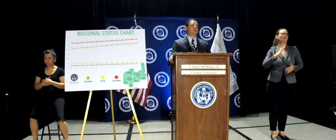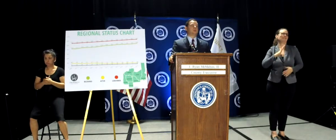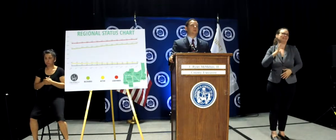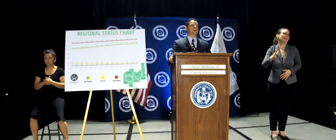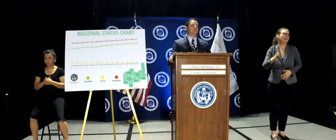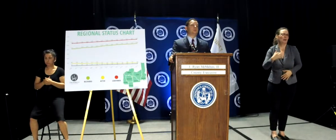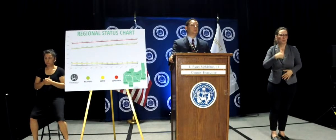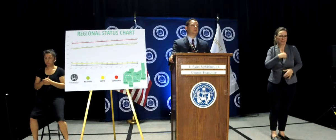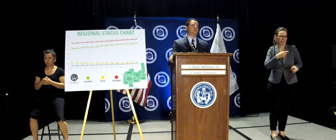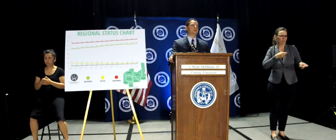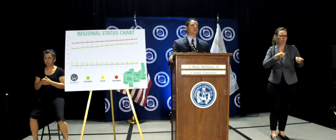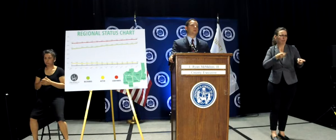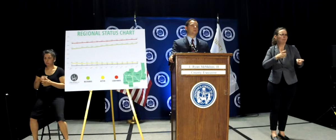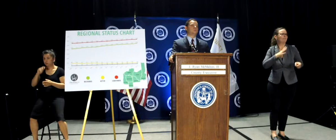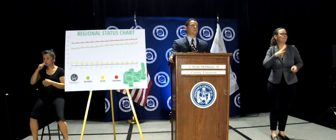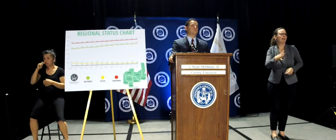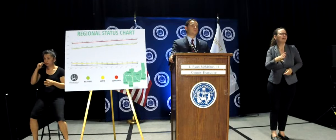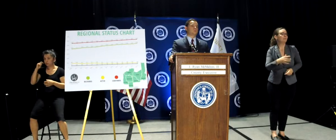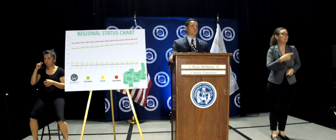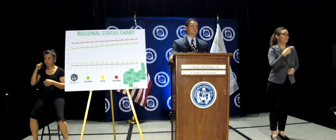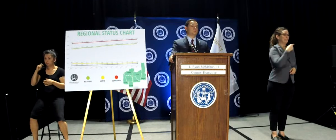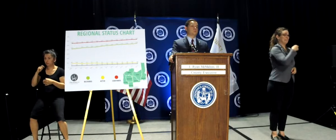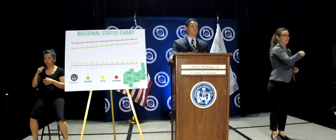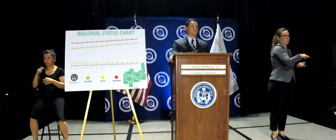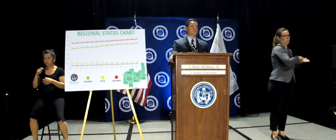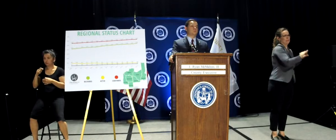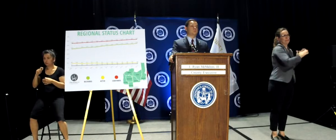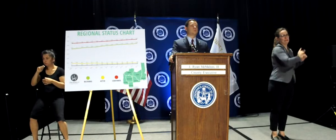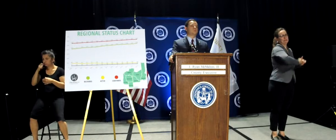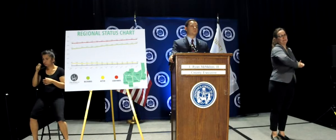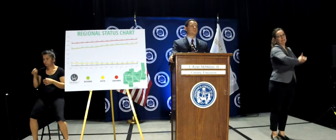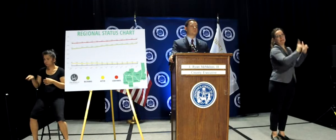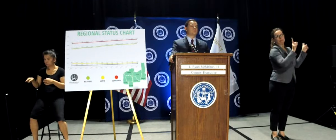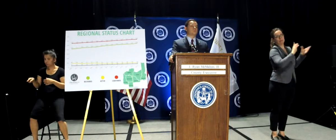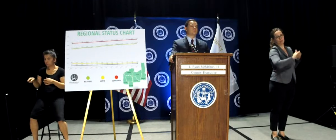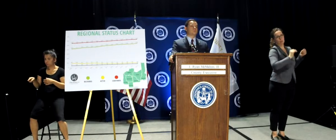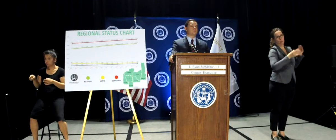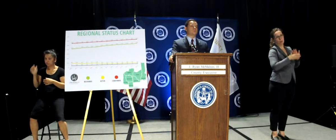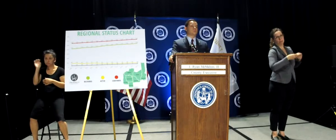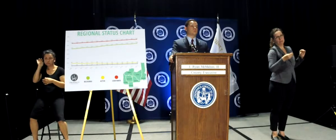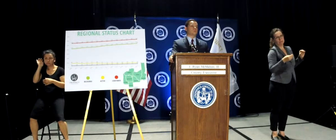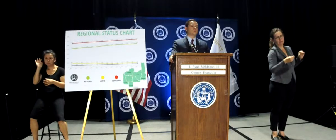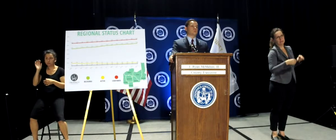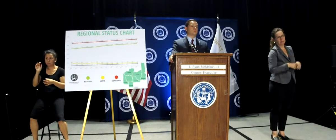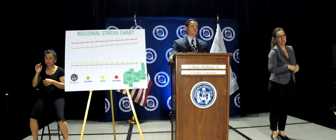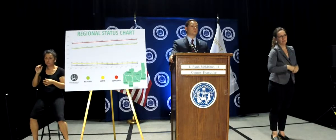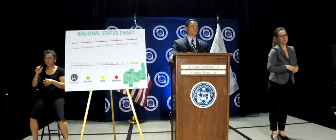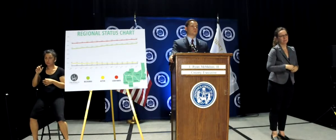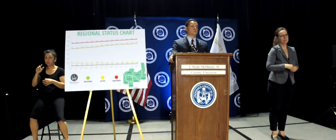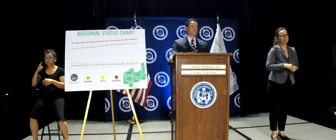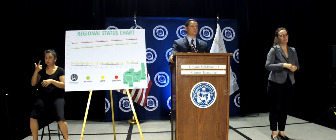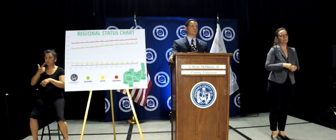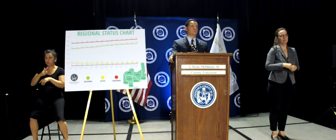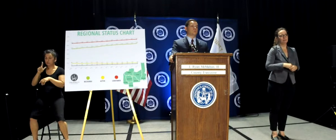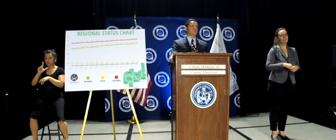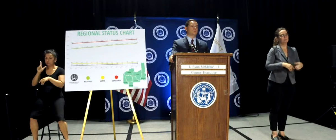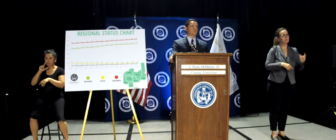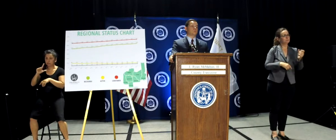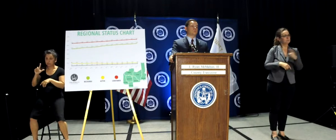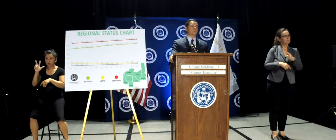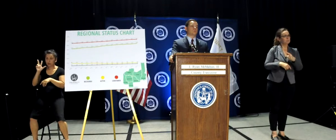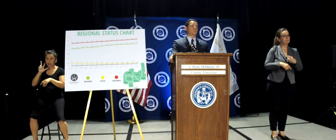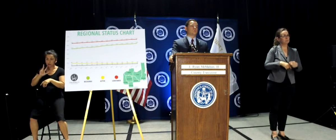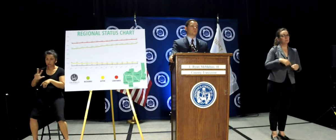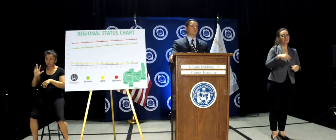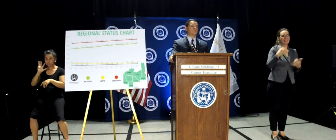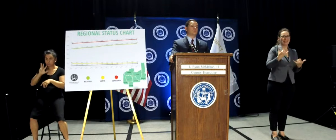I've heard some turnaround times lately, like 7, 8, 9, 10 days. When do you expect that to improve? Do you expect that to improve with these new